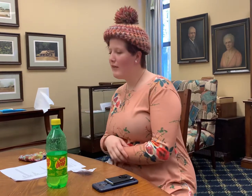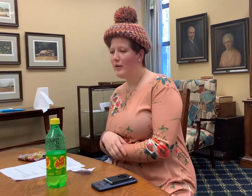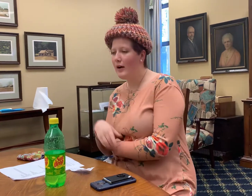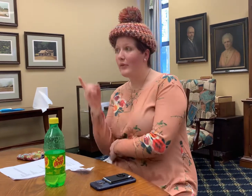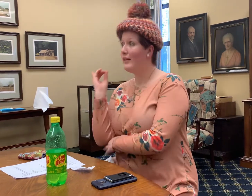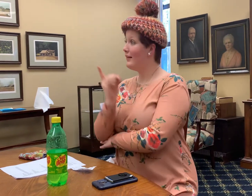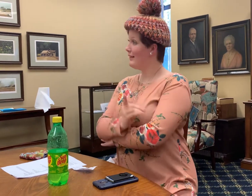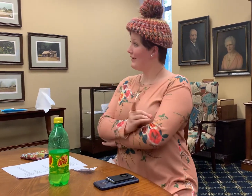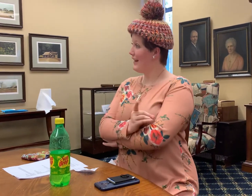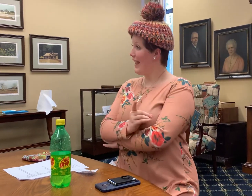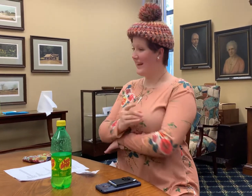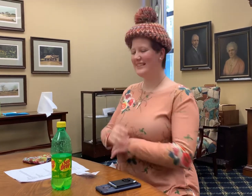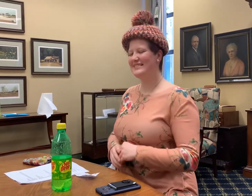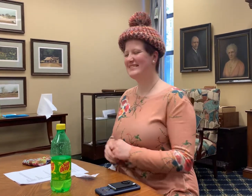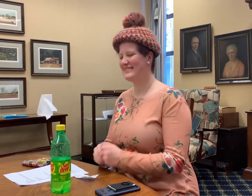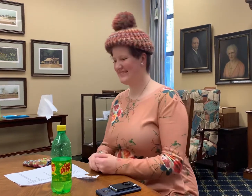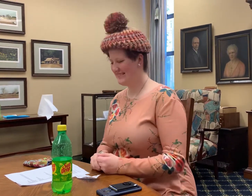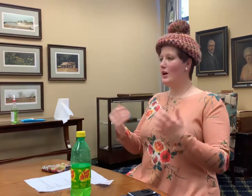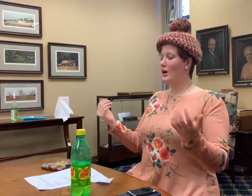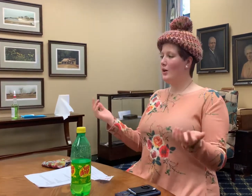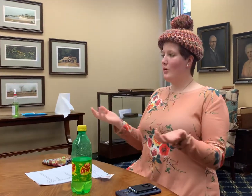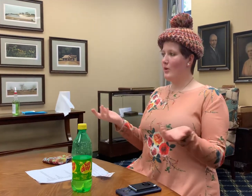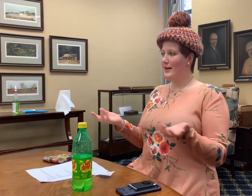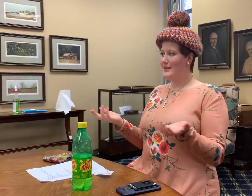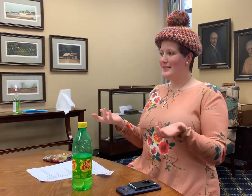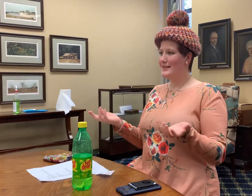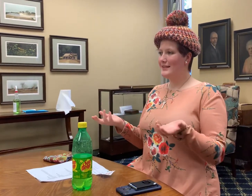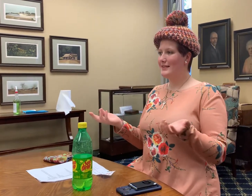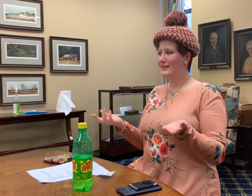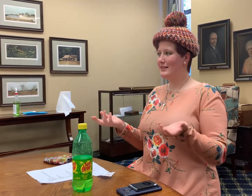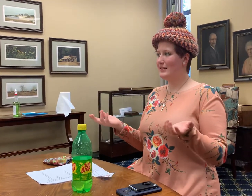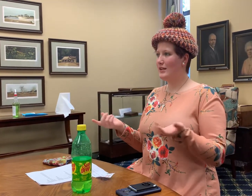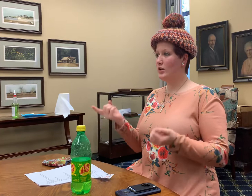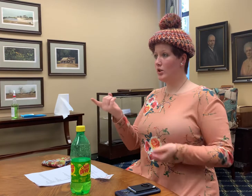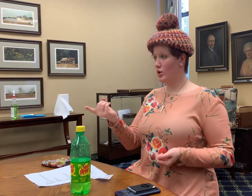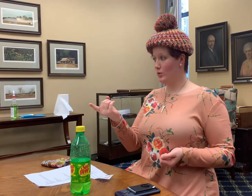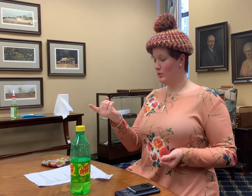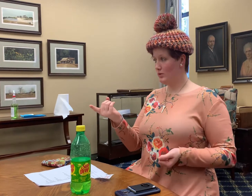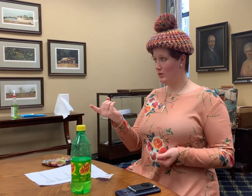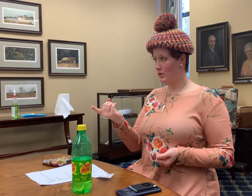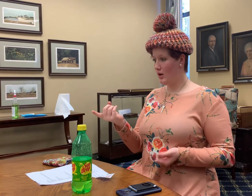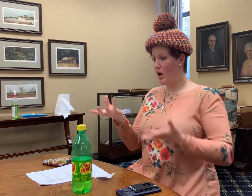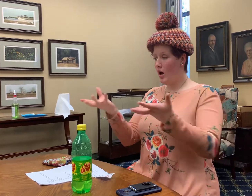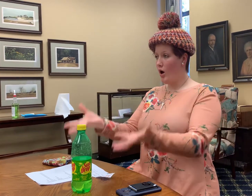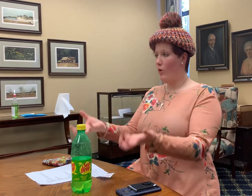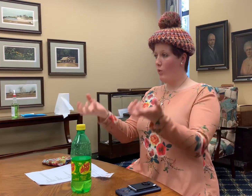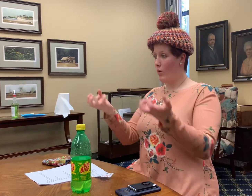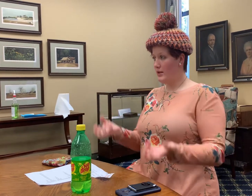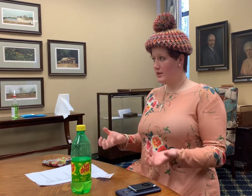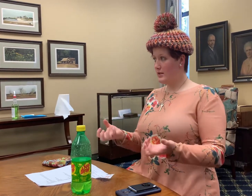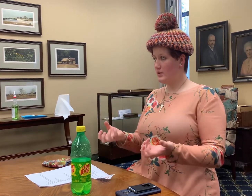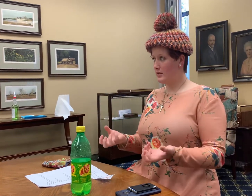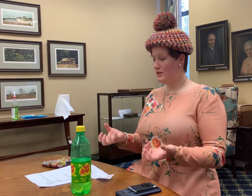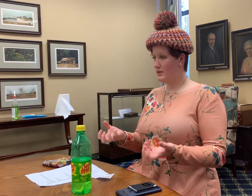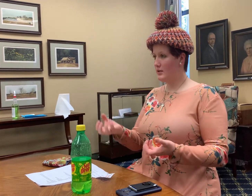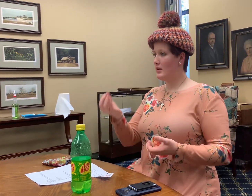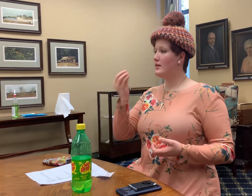eyebrows. Day. What you want